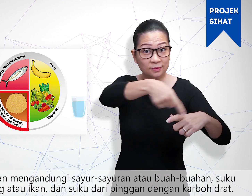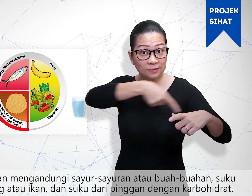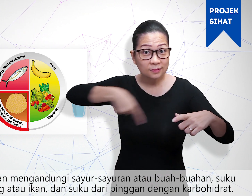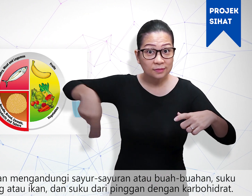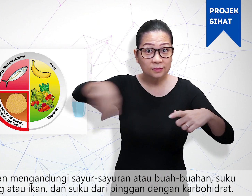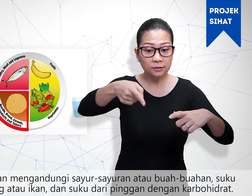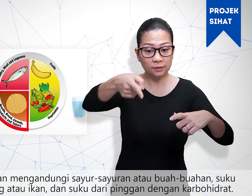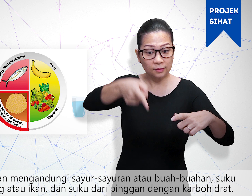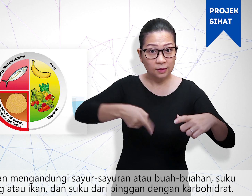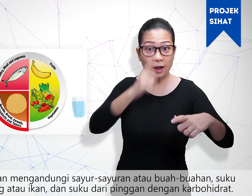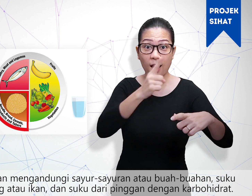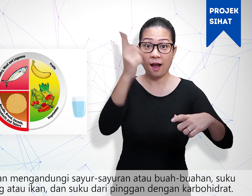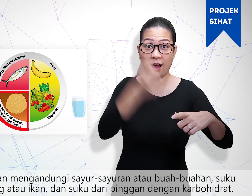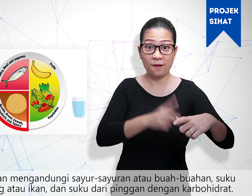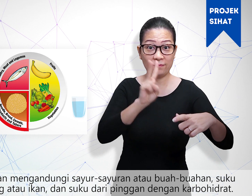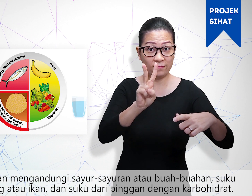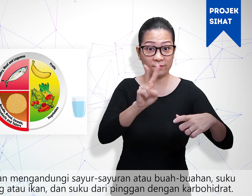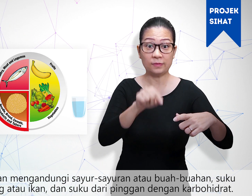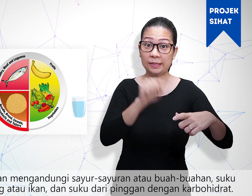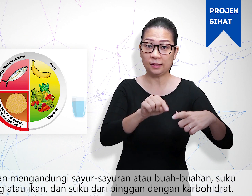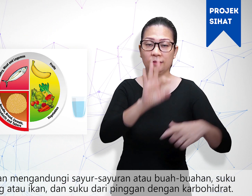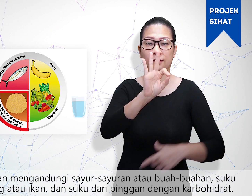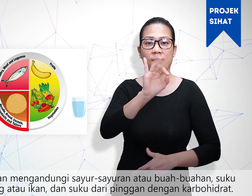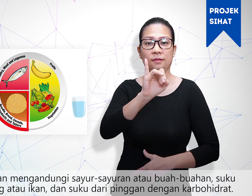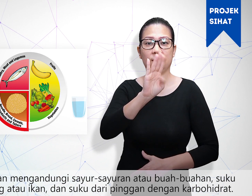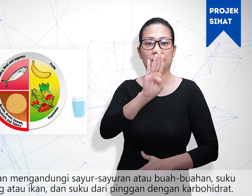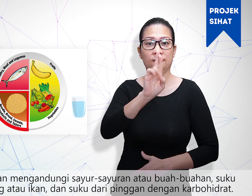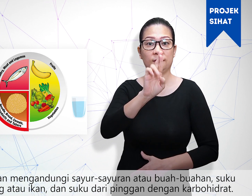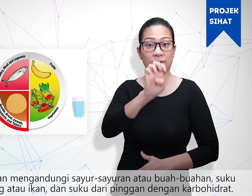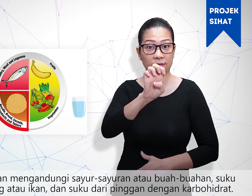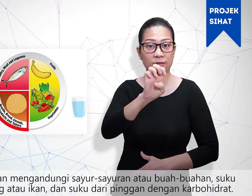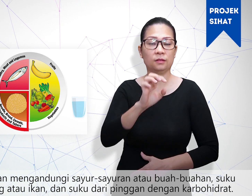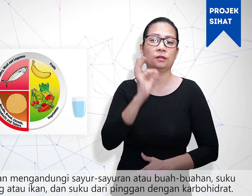Fill half your plate with fiber,